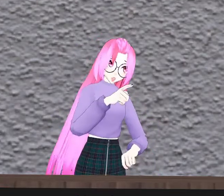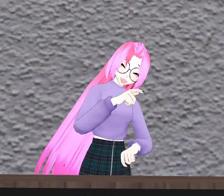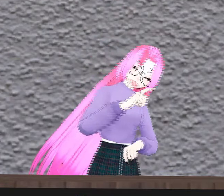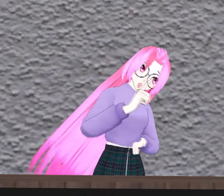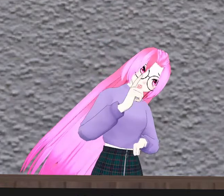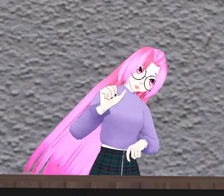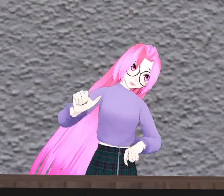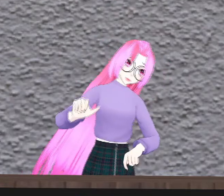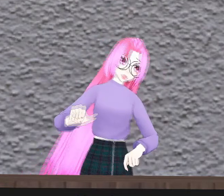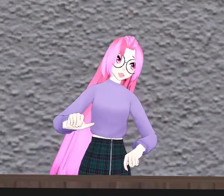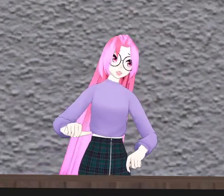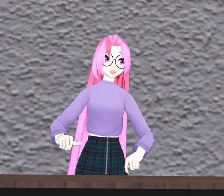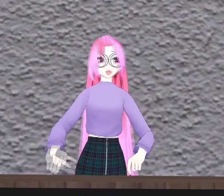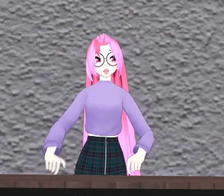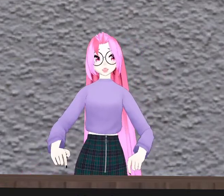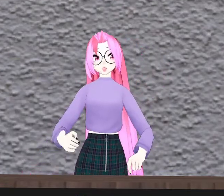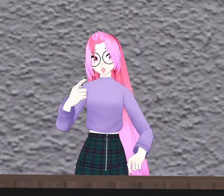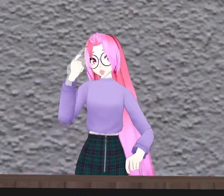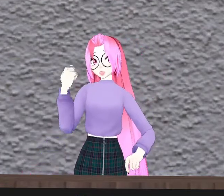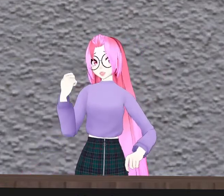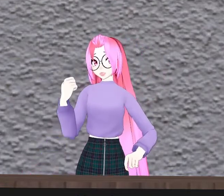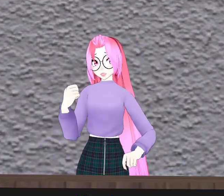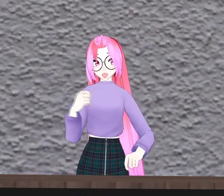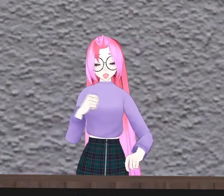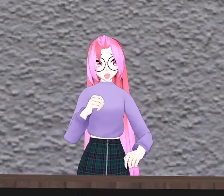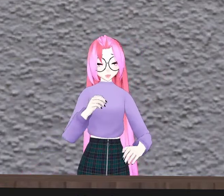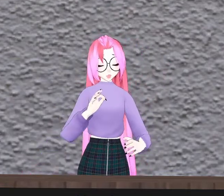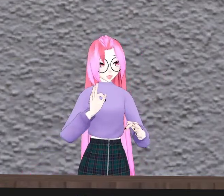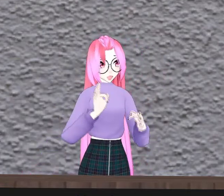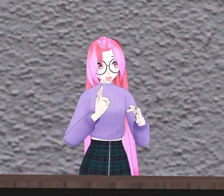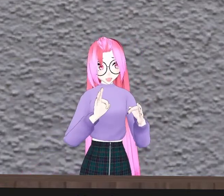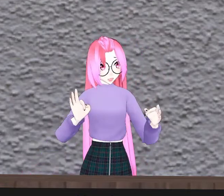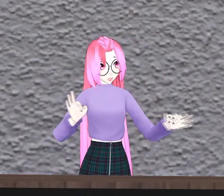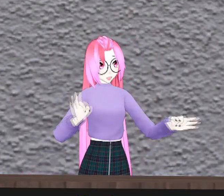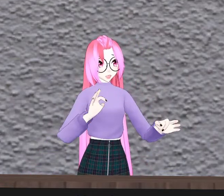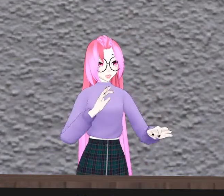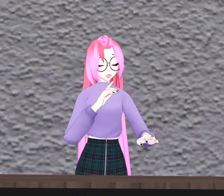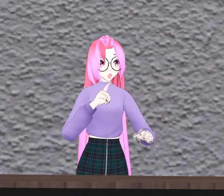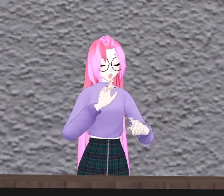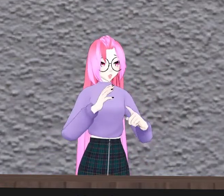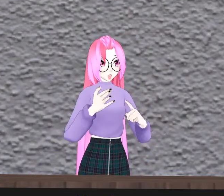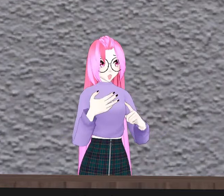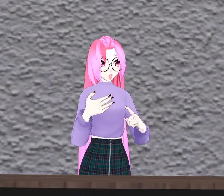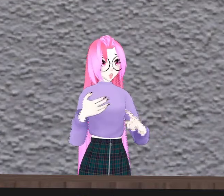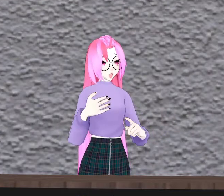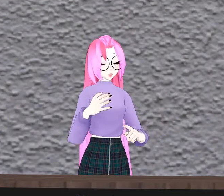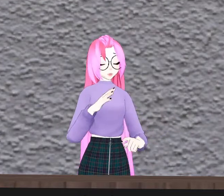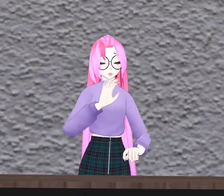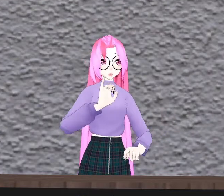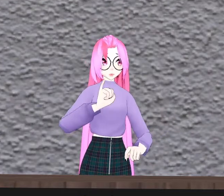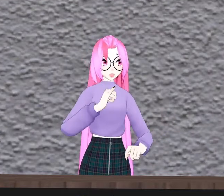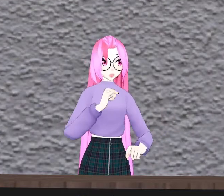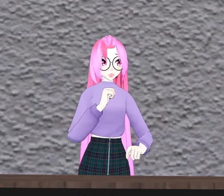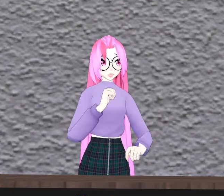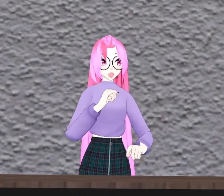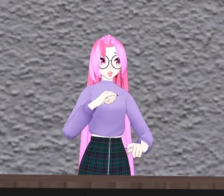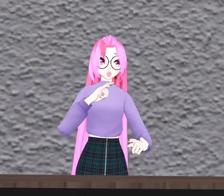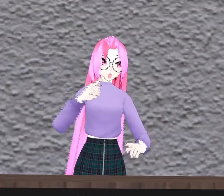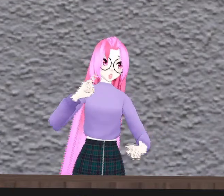you're disabled. Because a really common phrase that's said in the deaf community is deaf